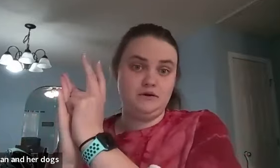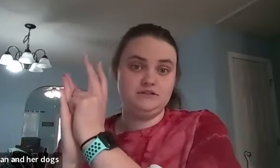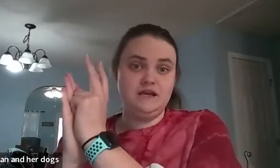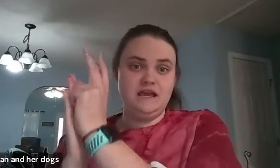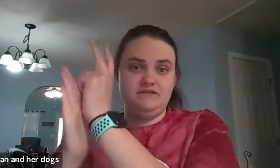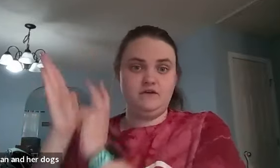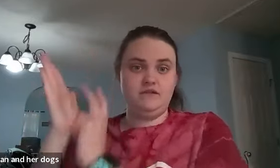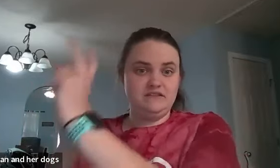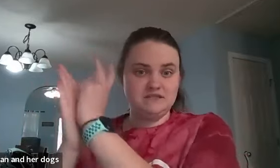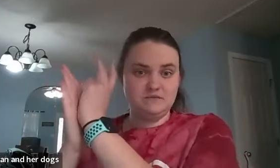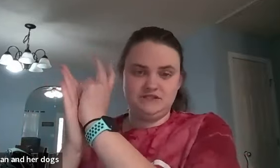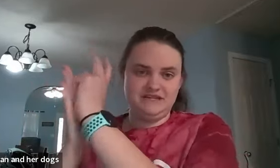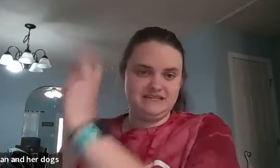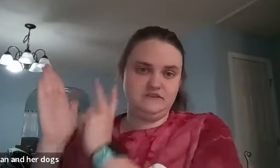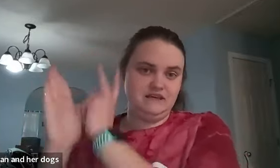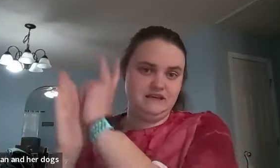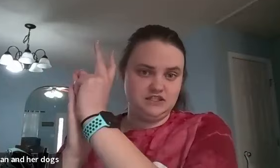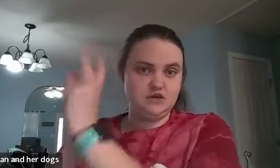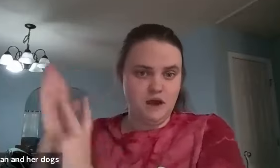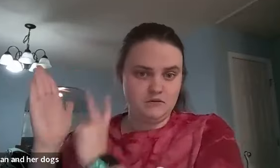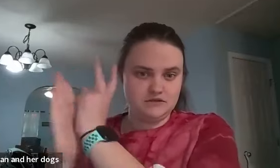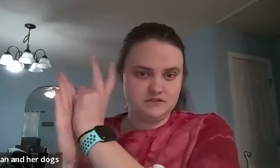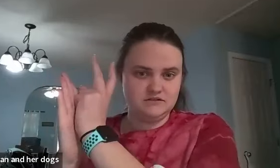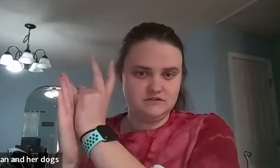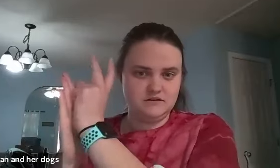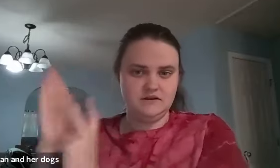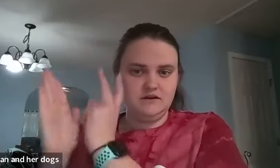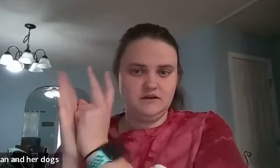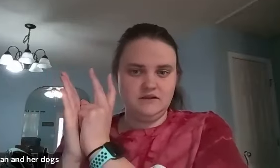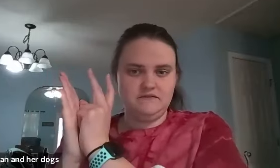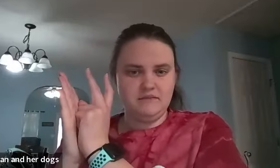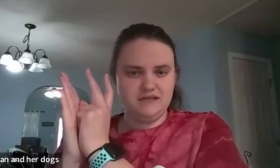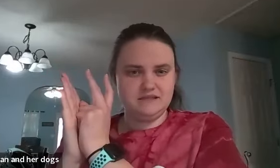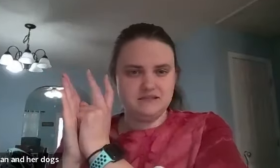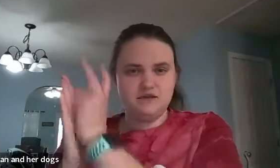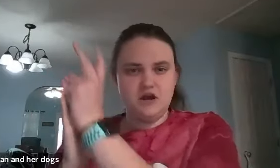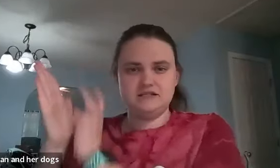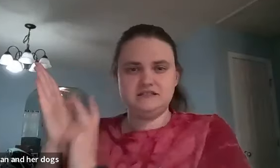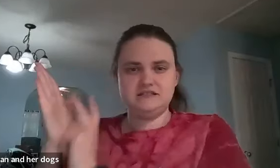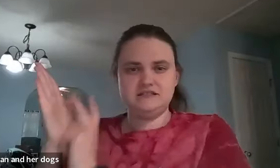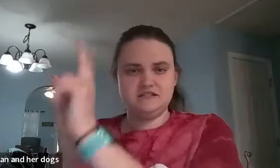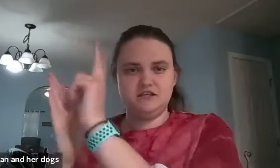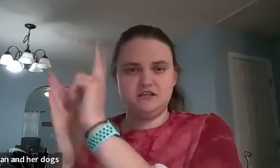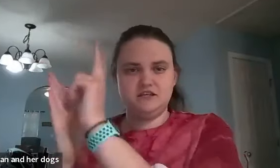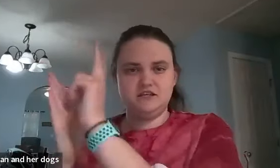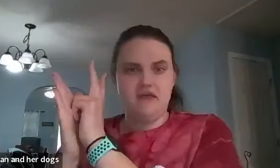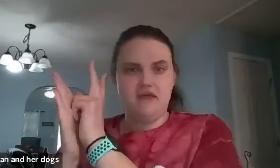they mean two hours, even though they did this motion, they still think it's the 2 hours. If that makes sense, they're not going to see this and go, okay, that